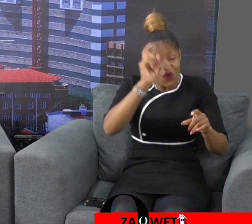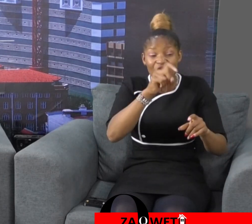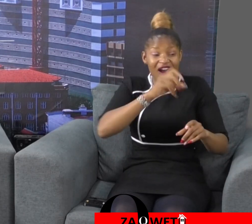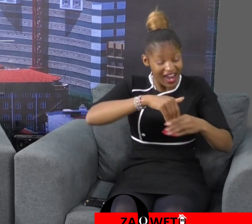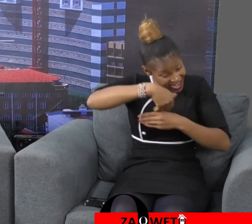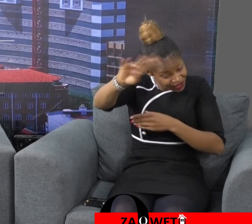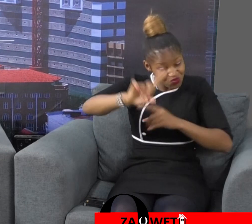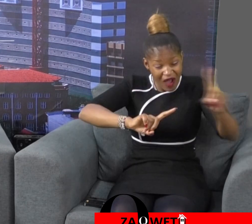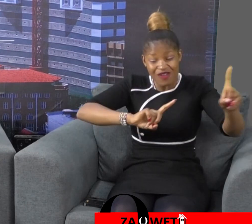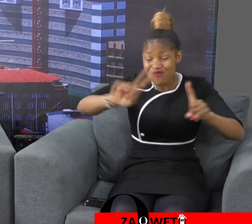have chicken.